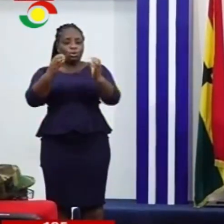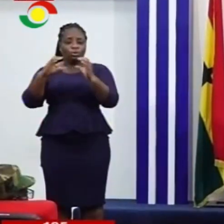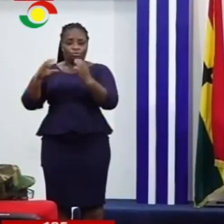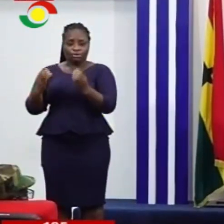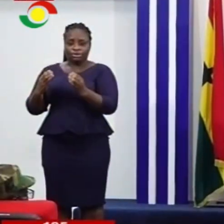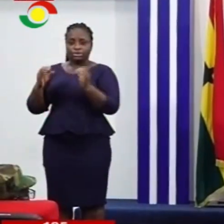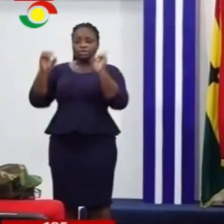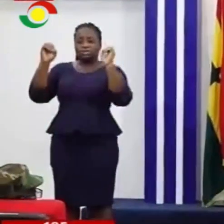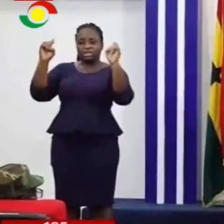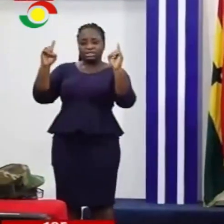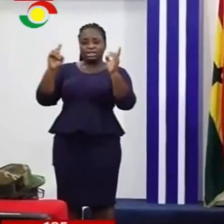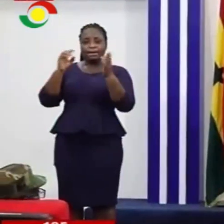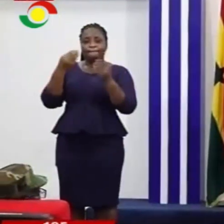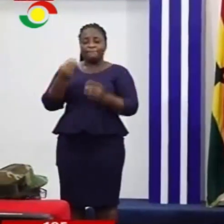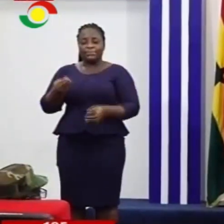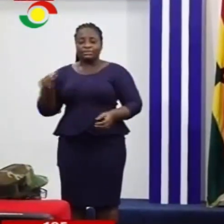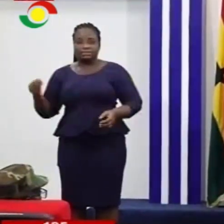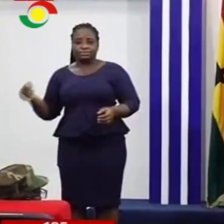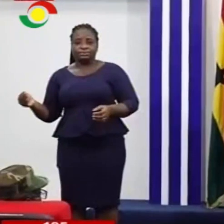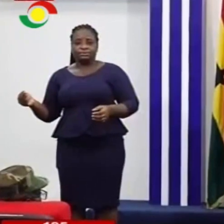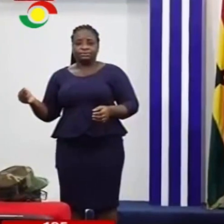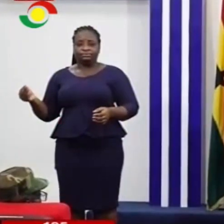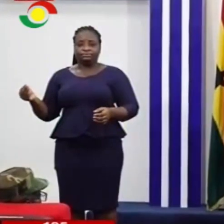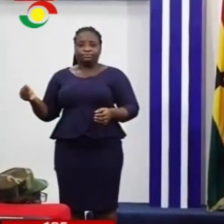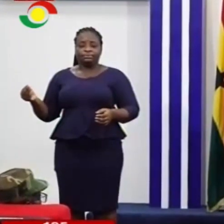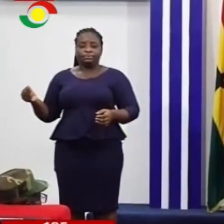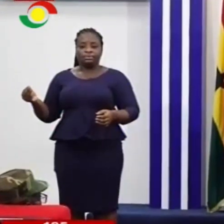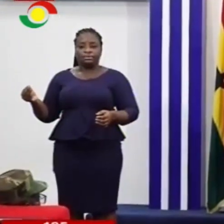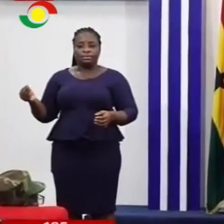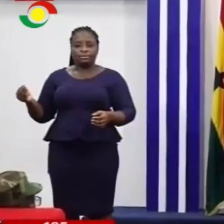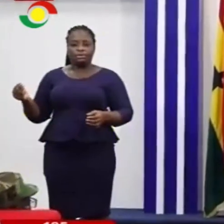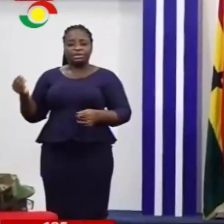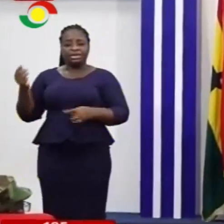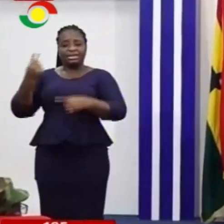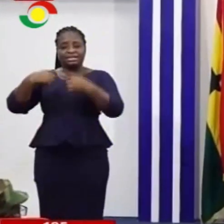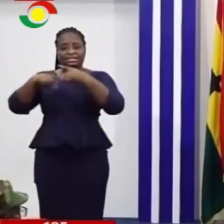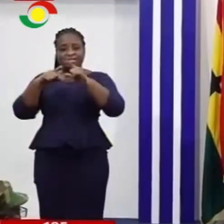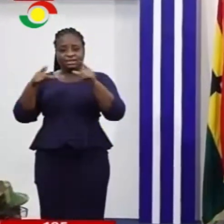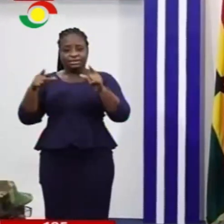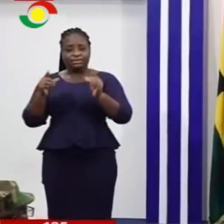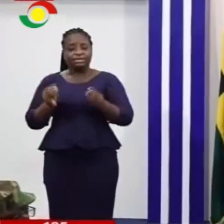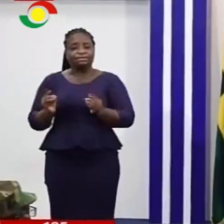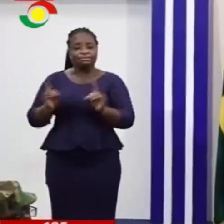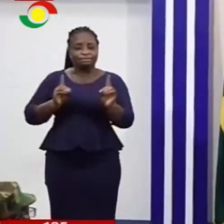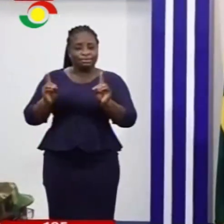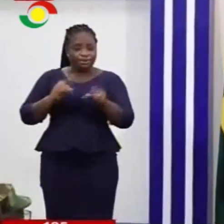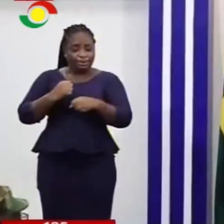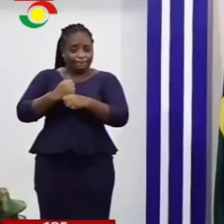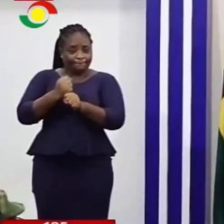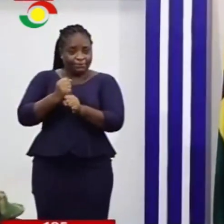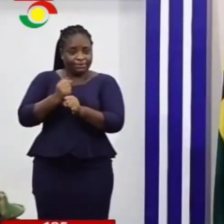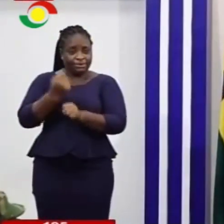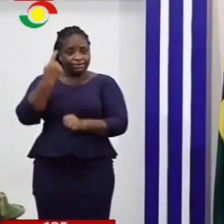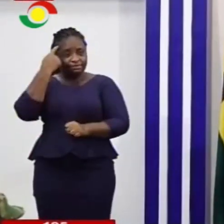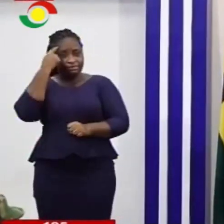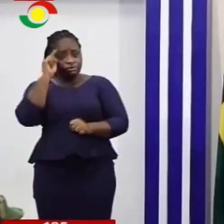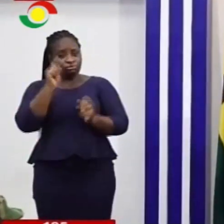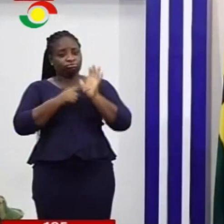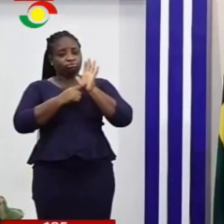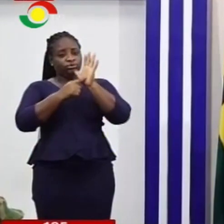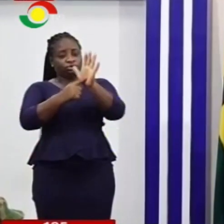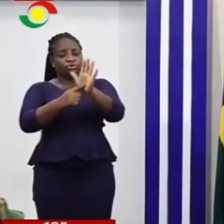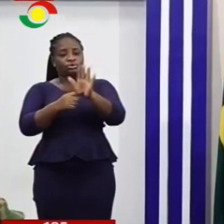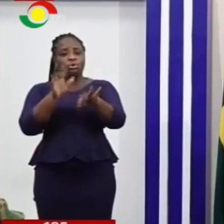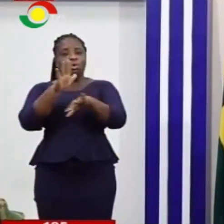educational material in the nature of sign language are being produced for showing on mass